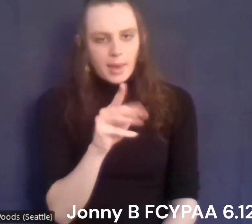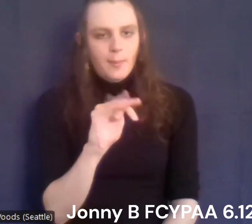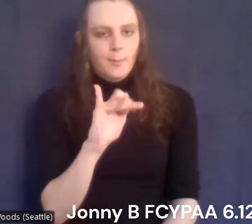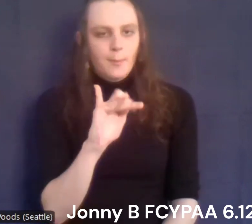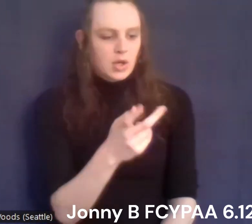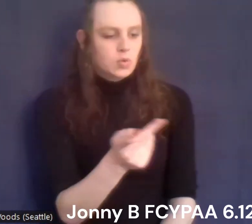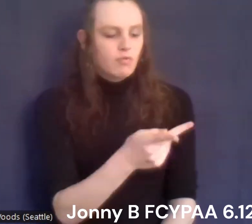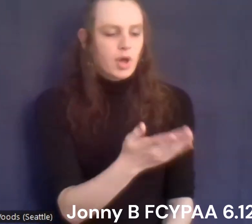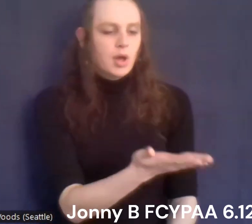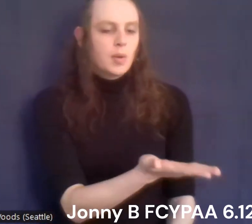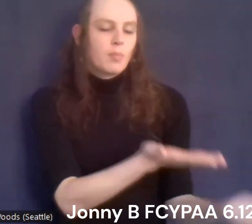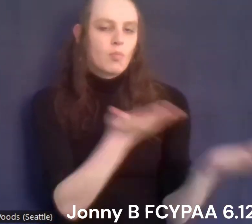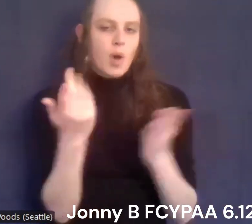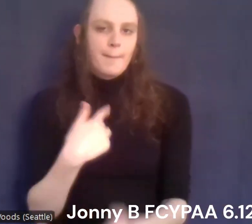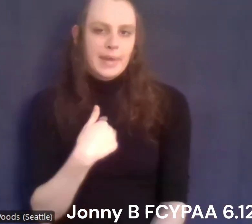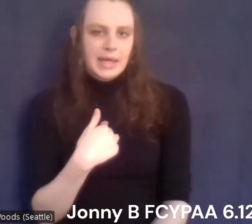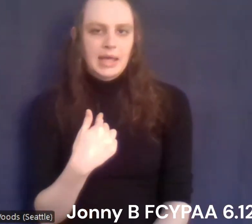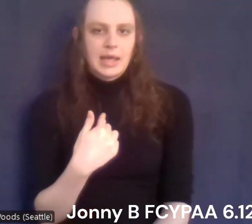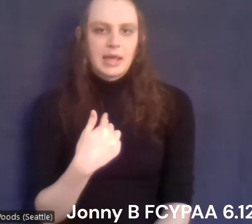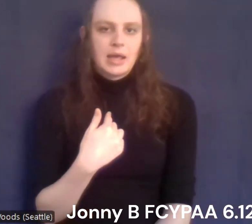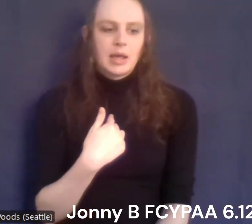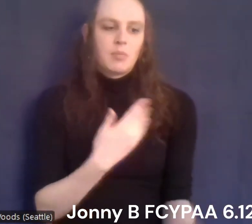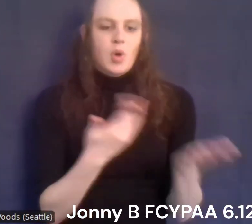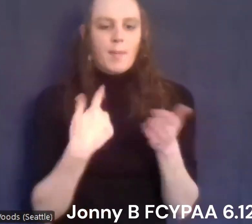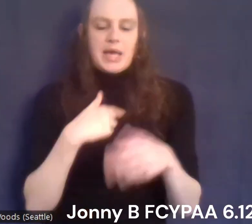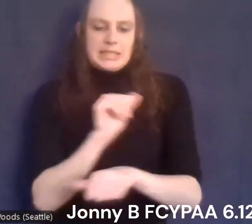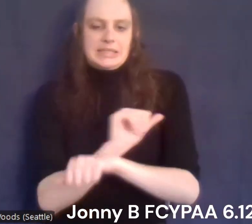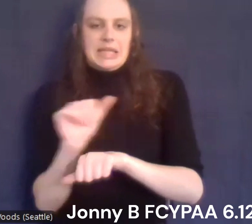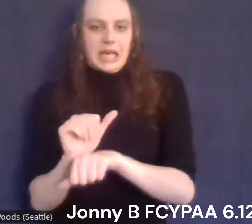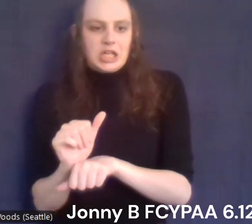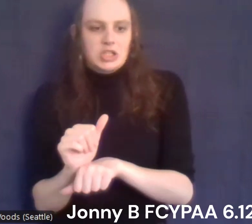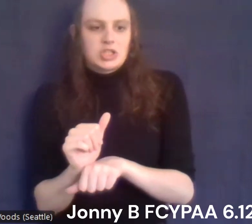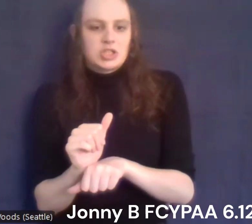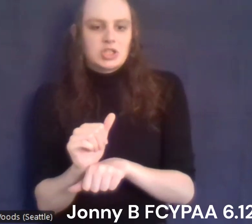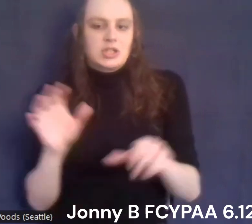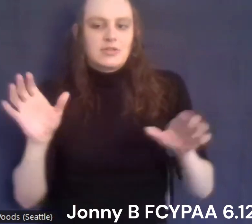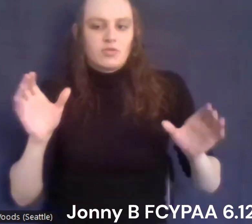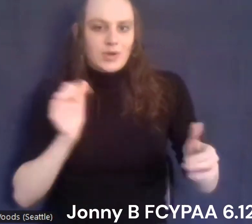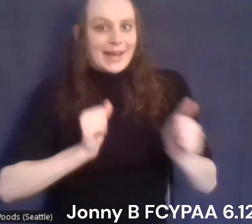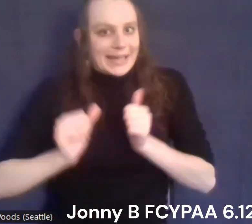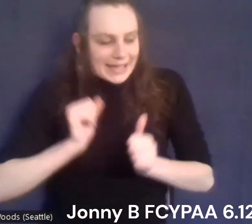scared as hell. They brought me on stage for do a skit, and I talked, and then